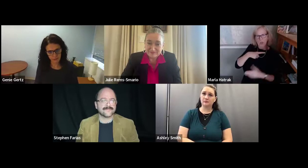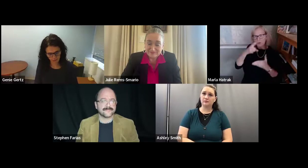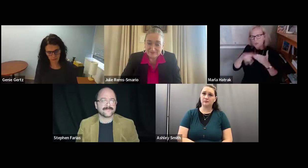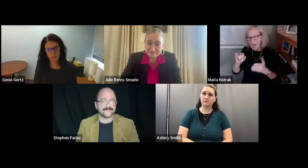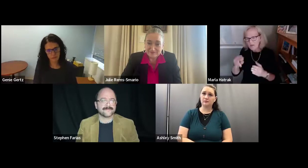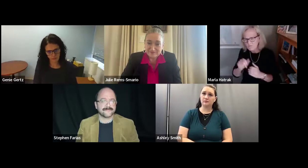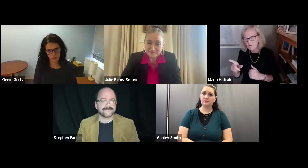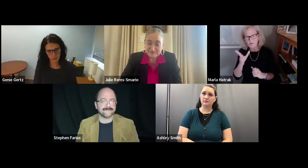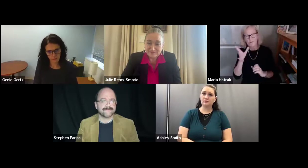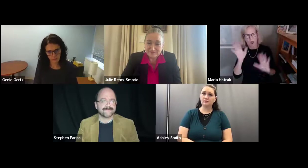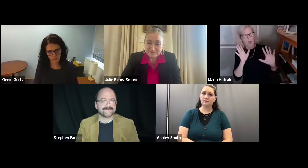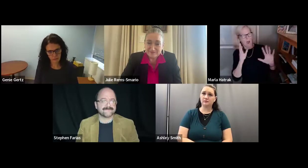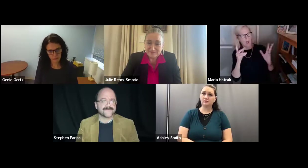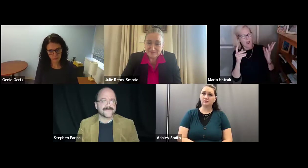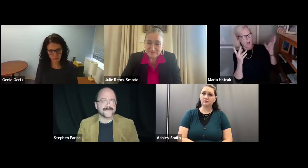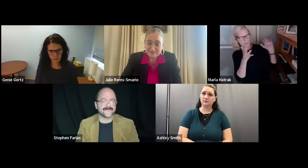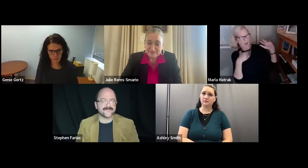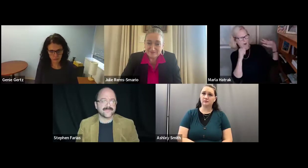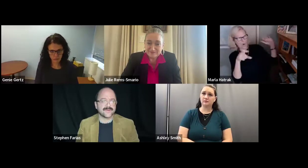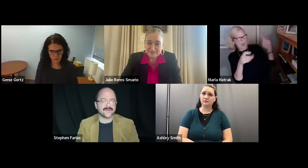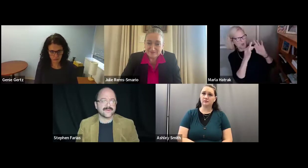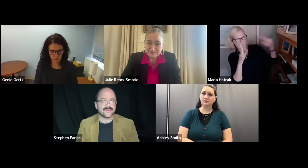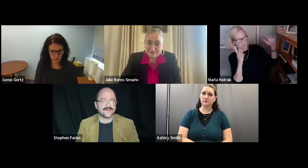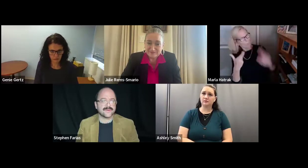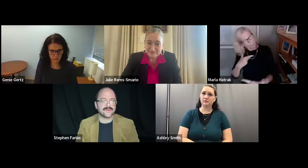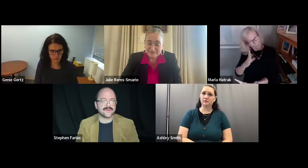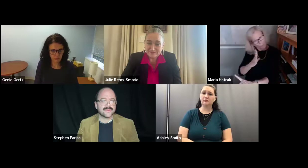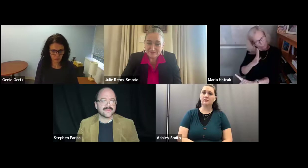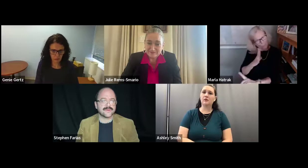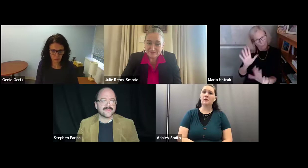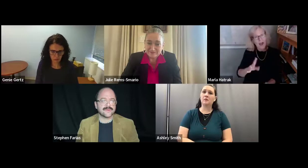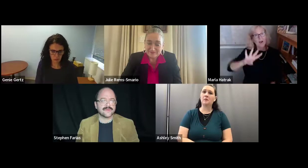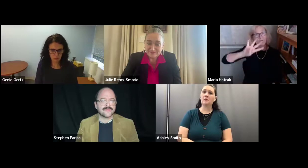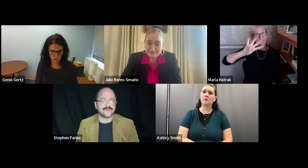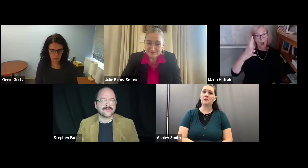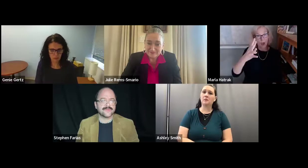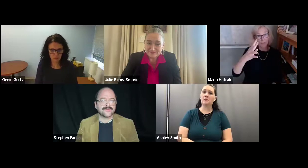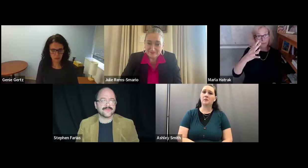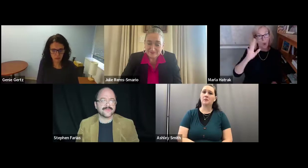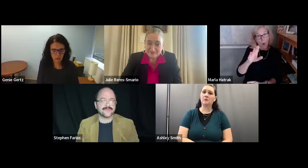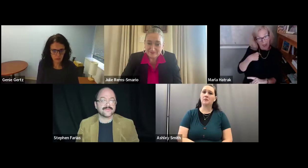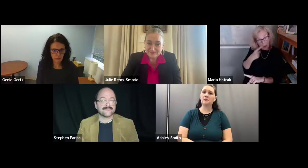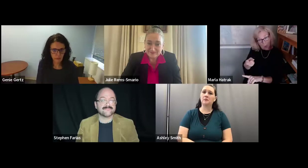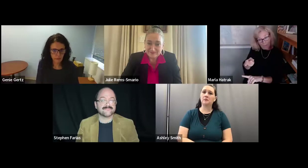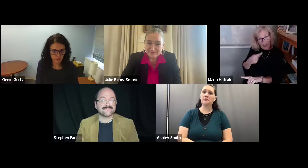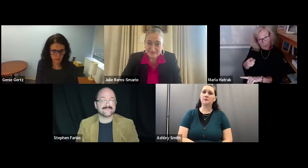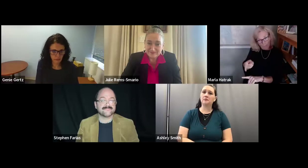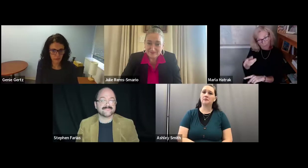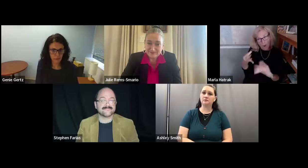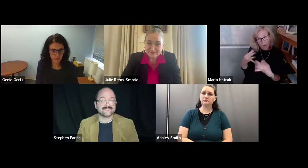was in 3rd grade, I would check in and he was like, Mom, I don't need an interpreter. But it wasn't in fourth grade. I